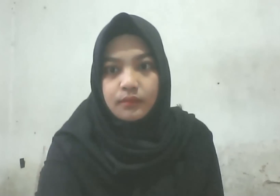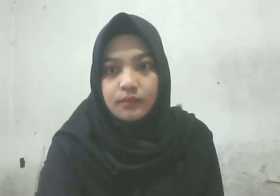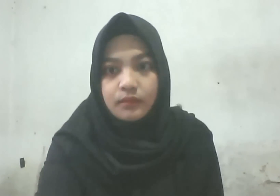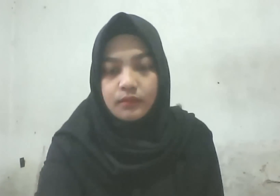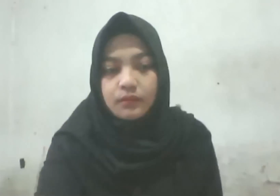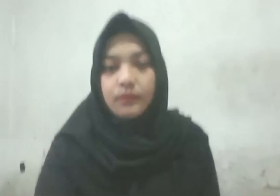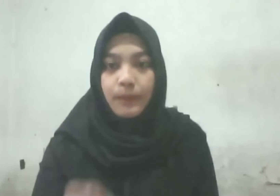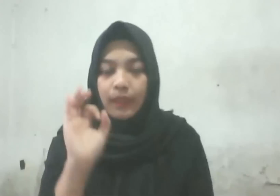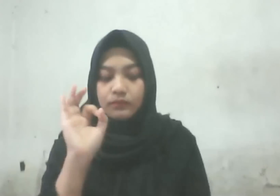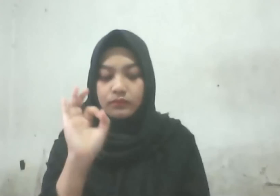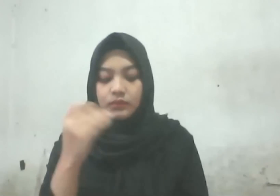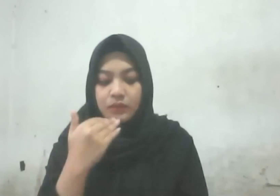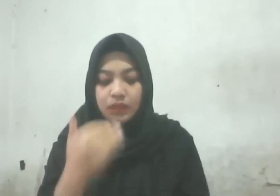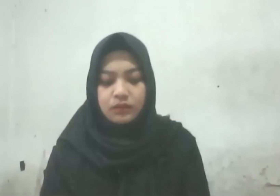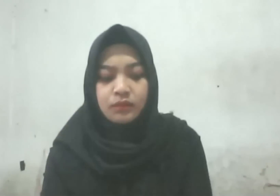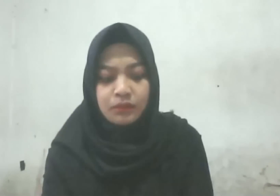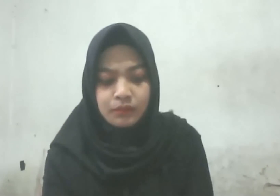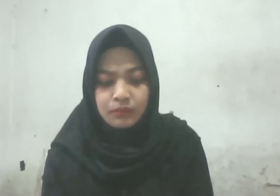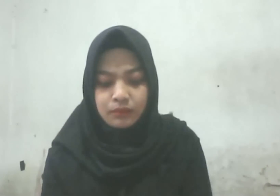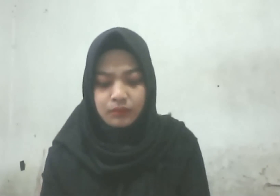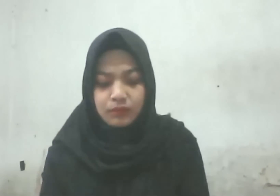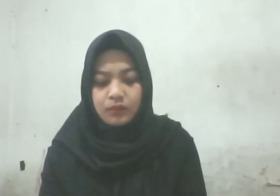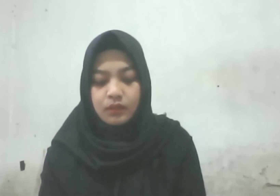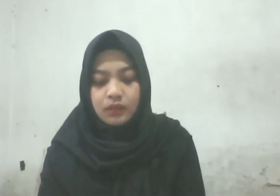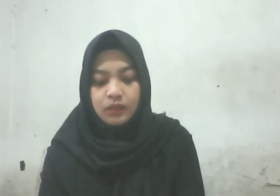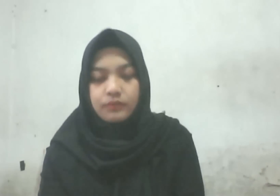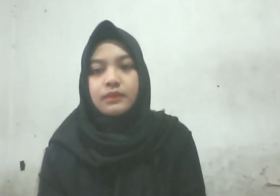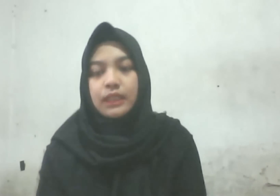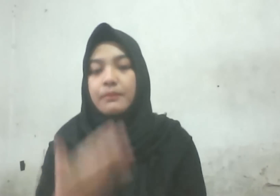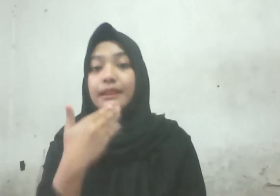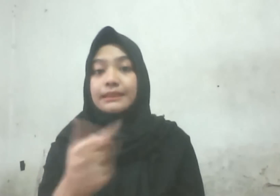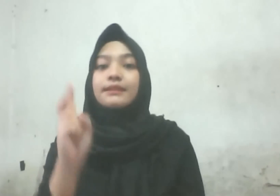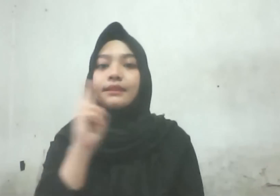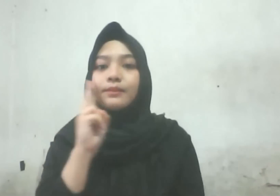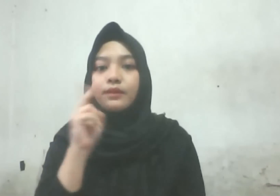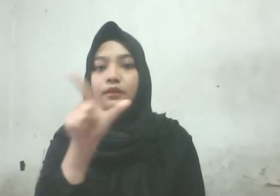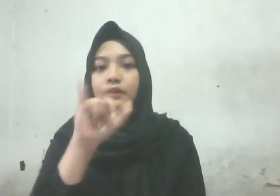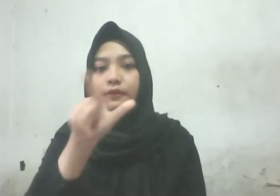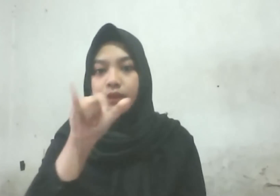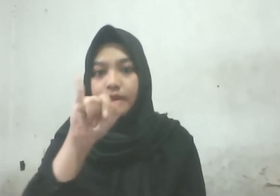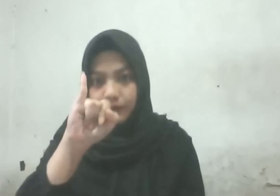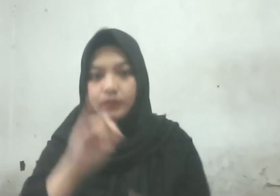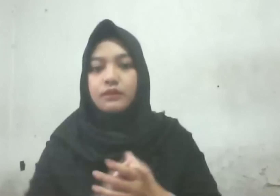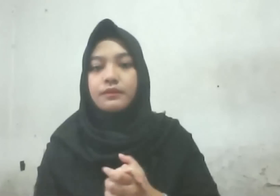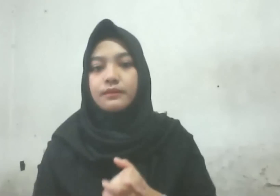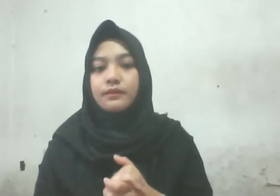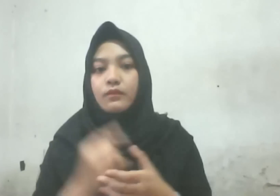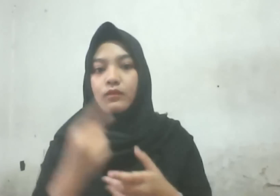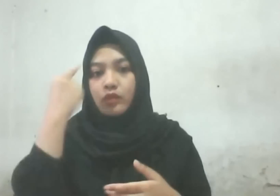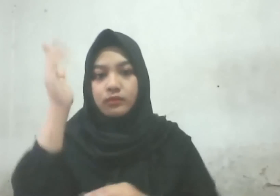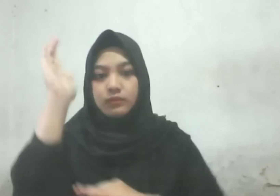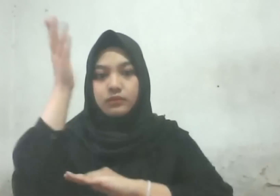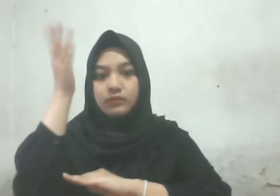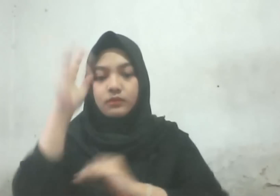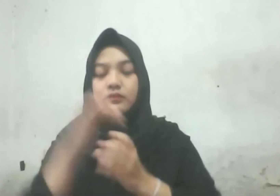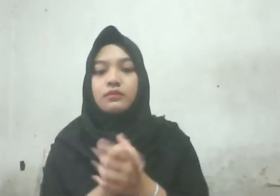Okay, thank you, Ibu Vivi Yulaswati, for your presentation. Lots of insight